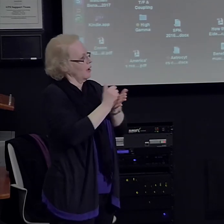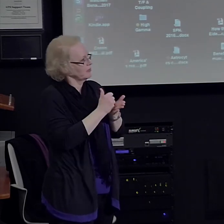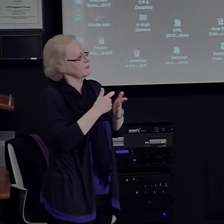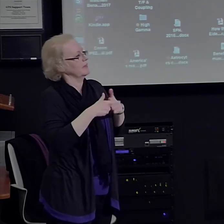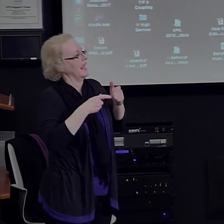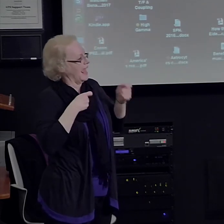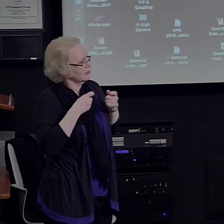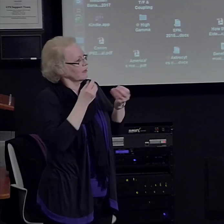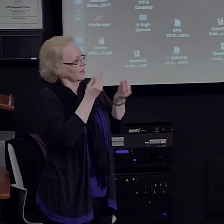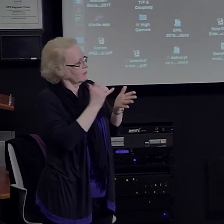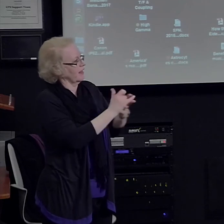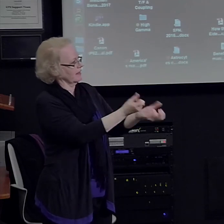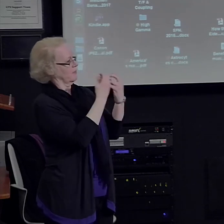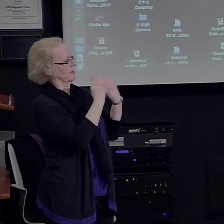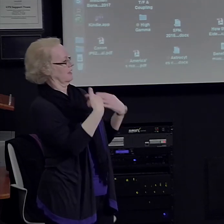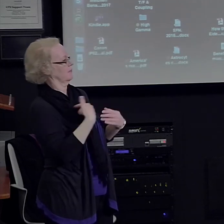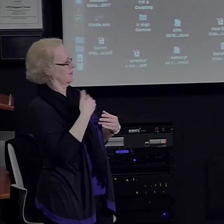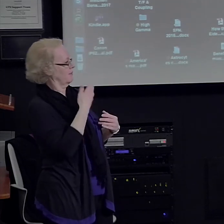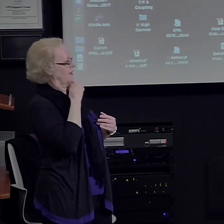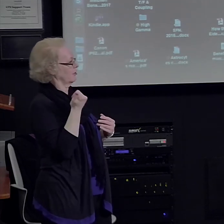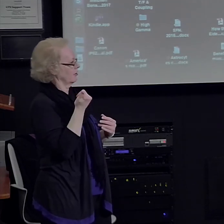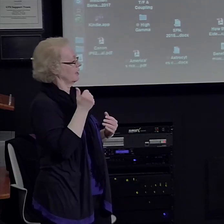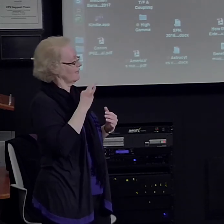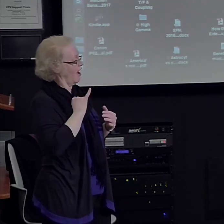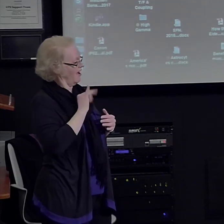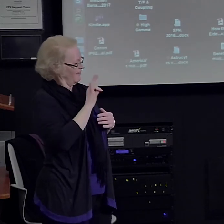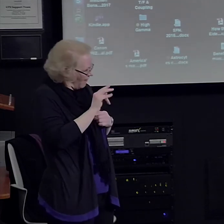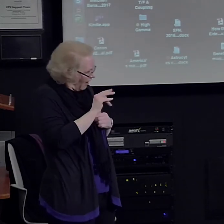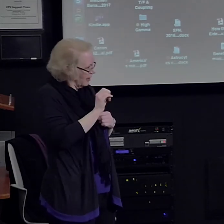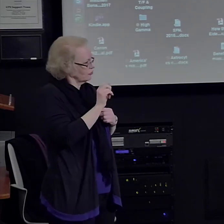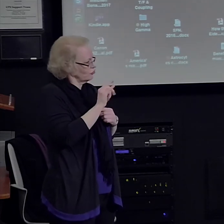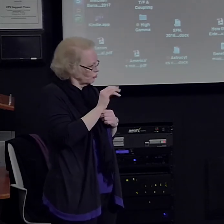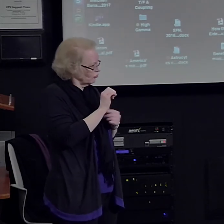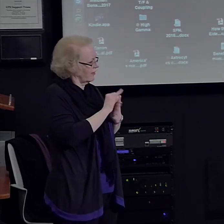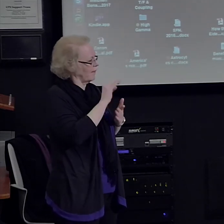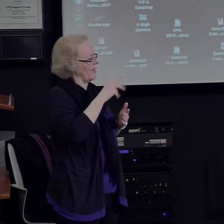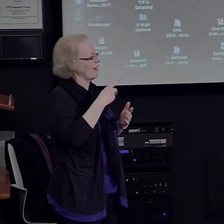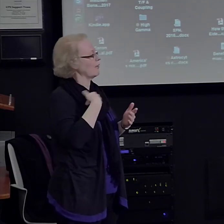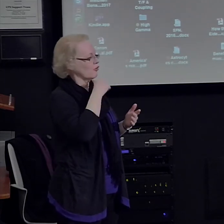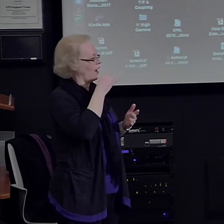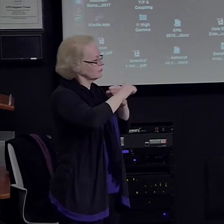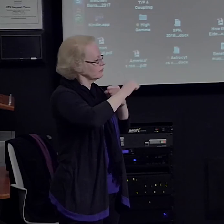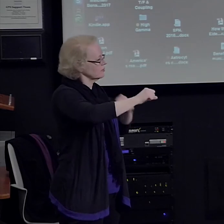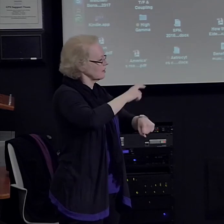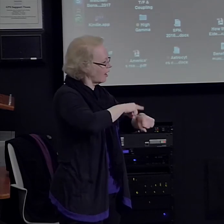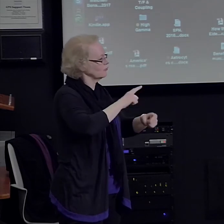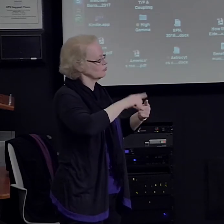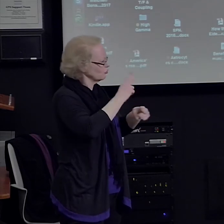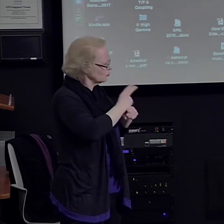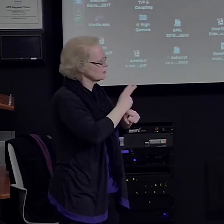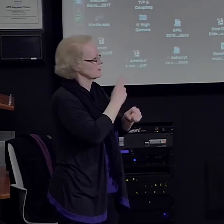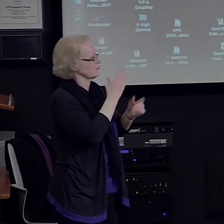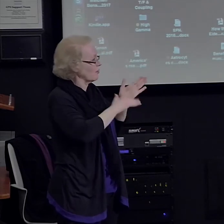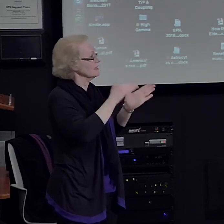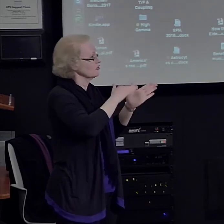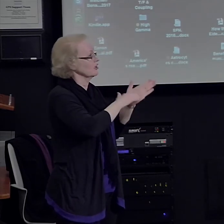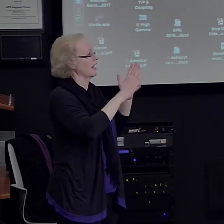in in a better way so if you fine-tune that map so you don't have to spend a lot of time using context and repetition